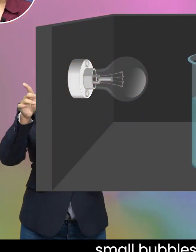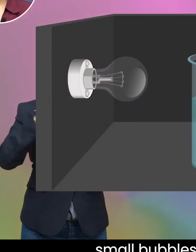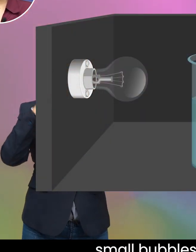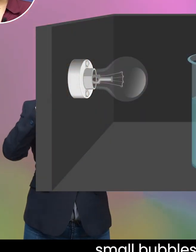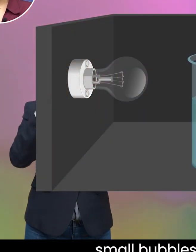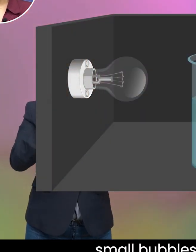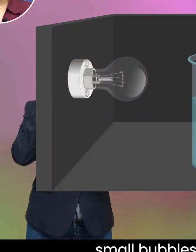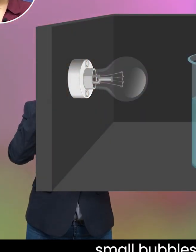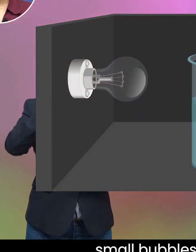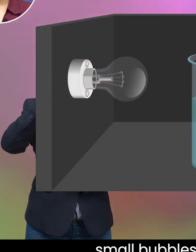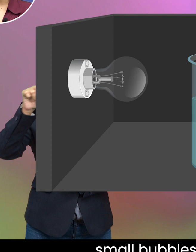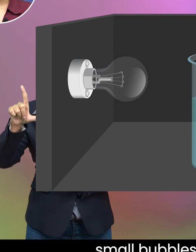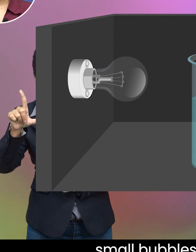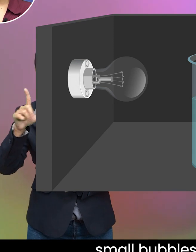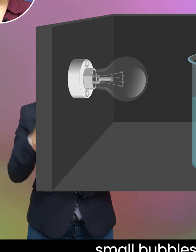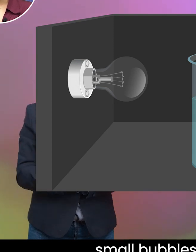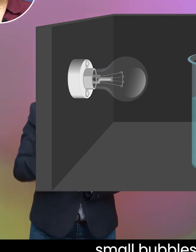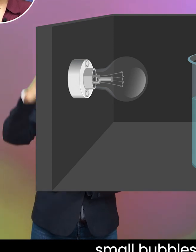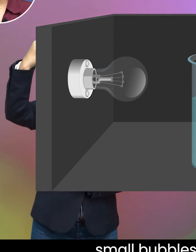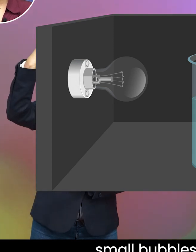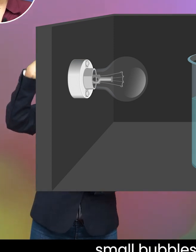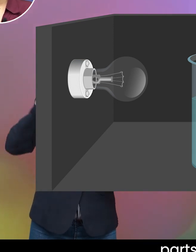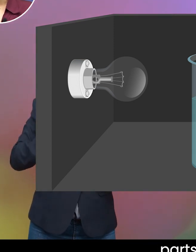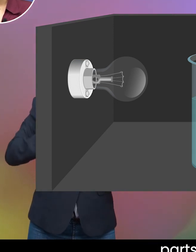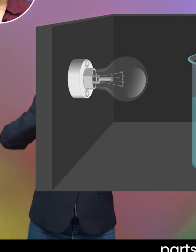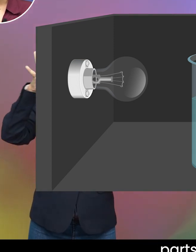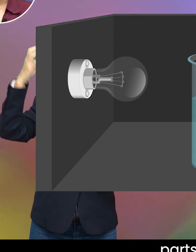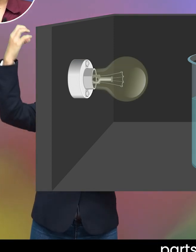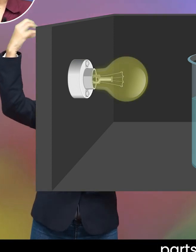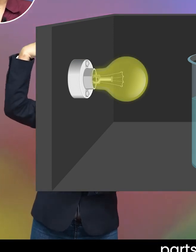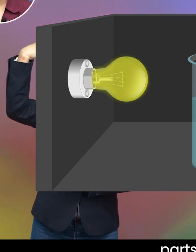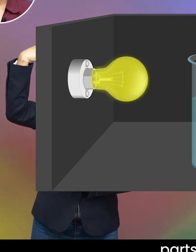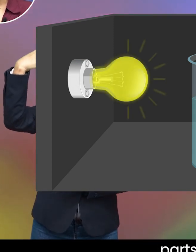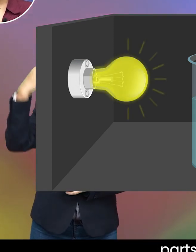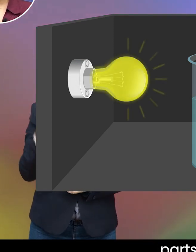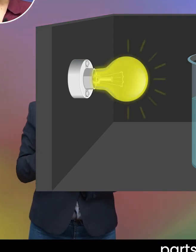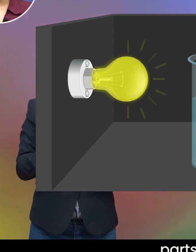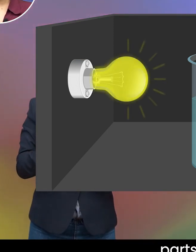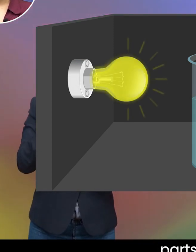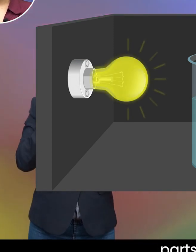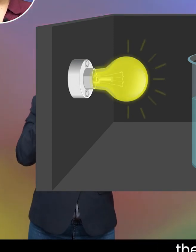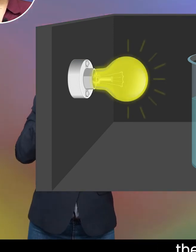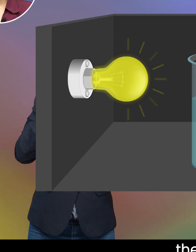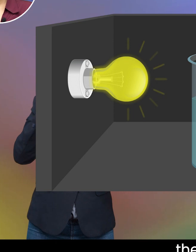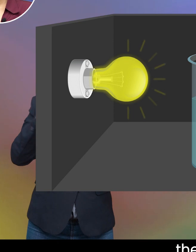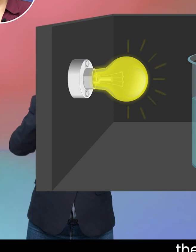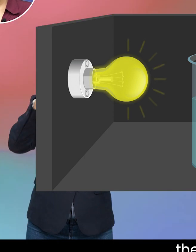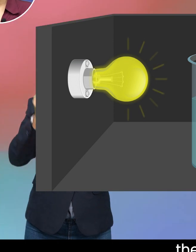sunlight, small bubbles formed around the green parts, while in the dark they did not